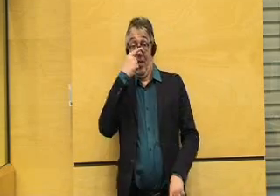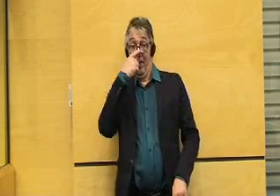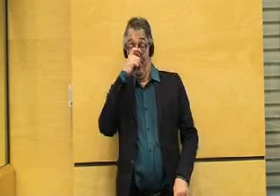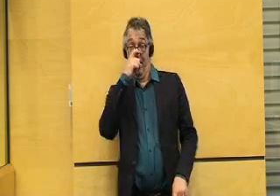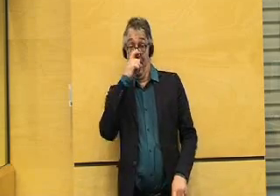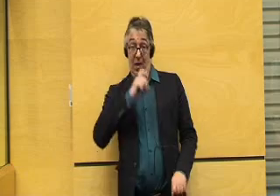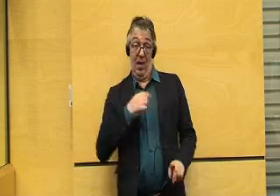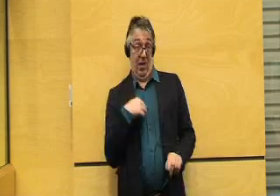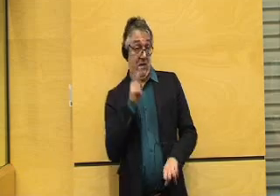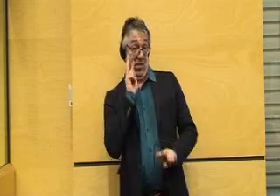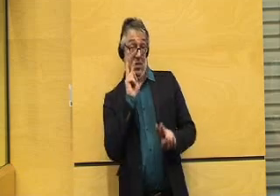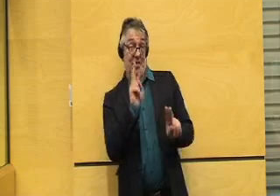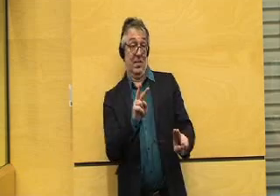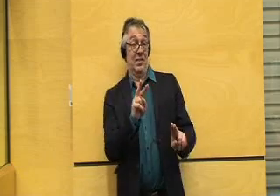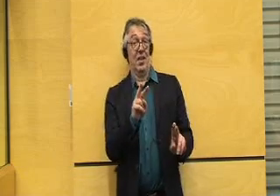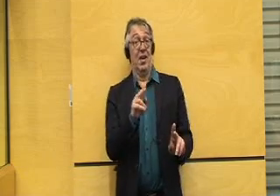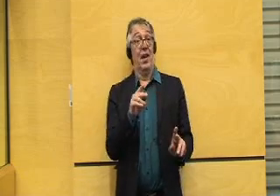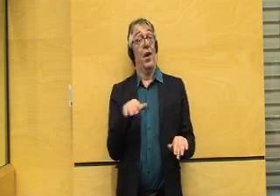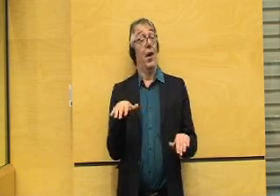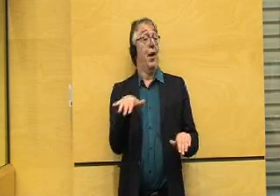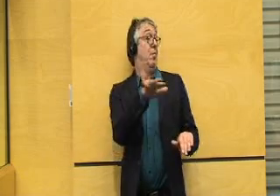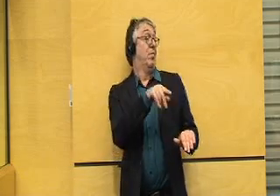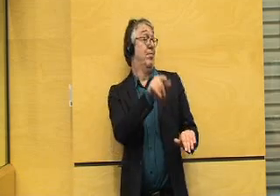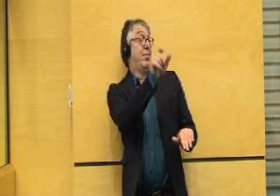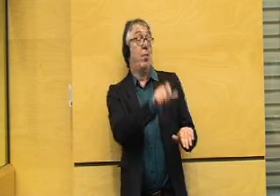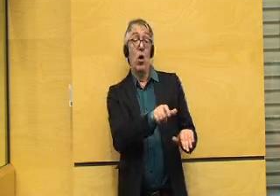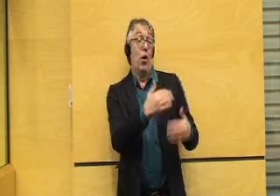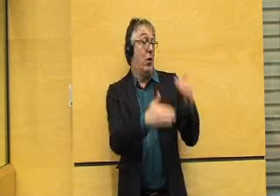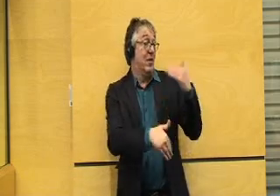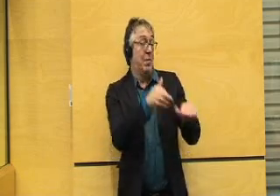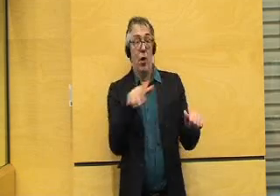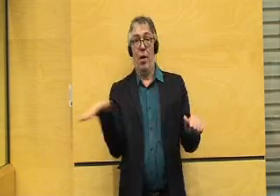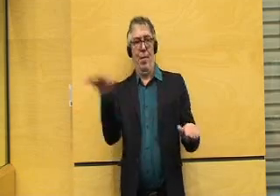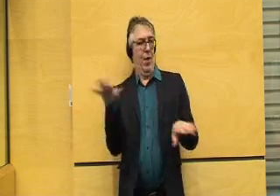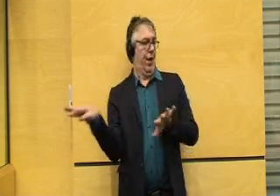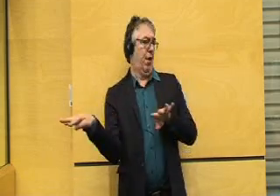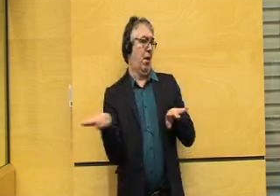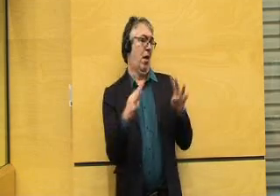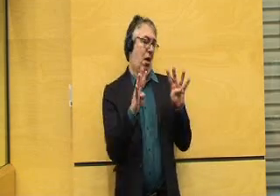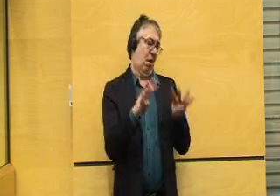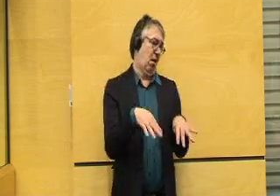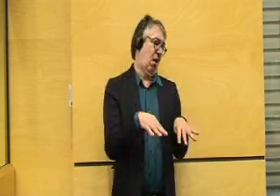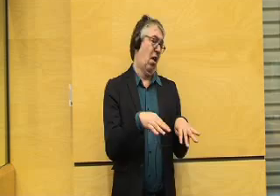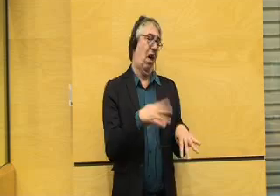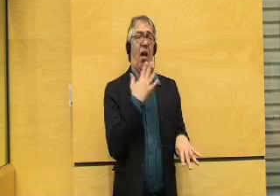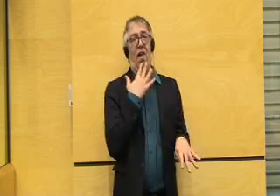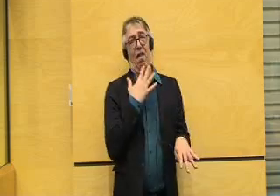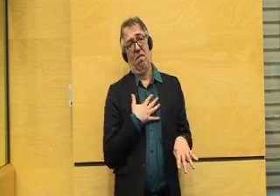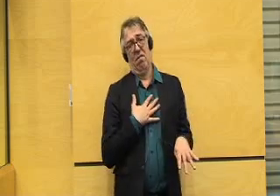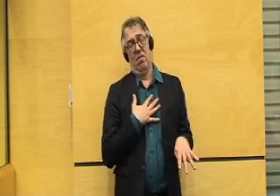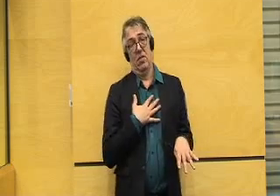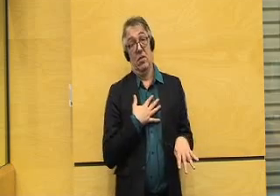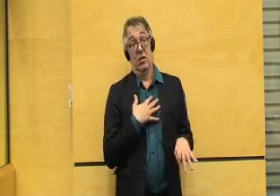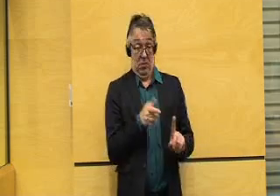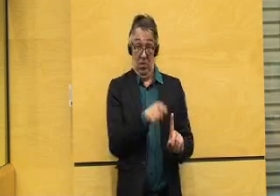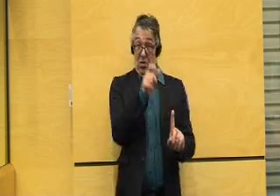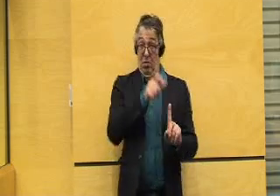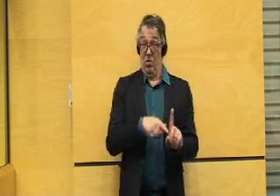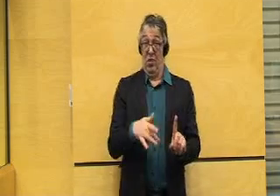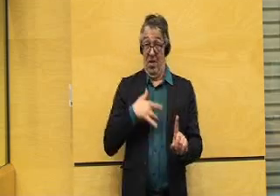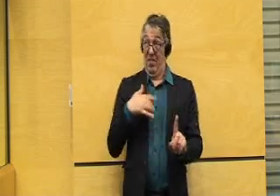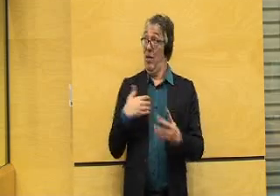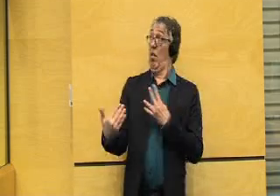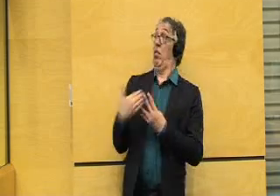of a sad look than a happy look, and that impacts the person very straightforward that